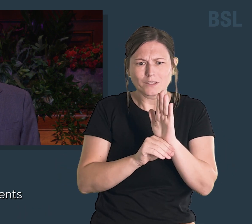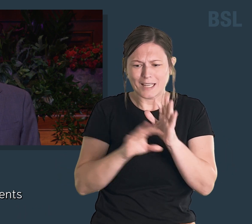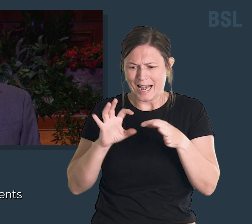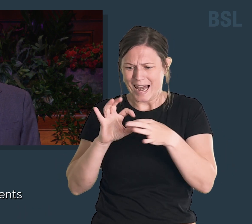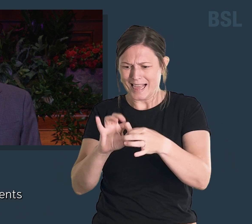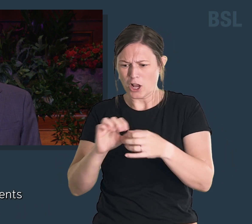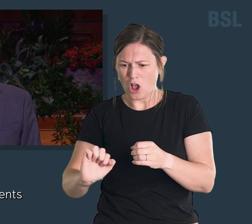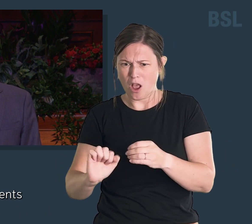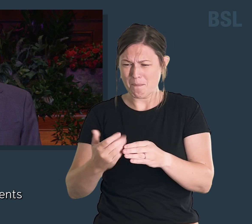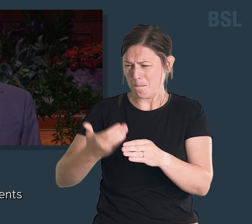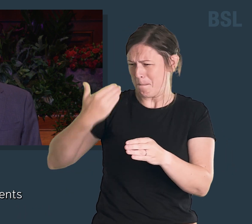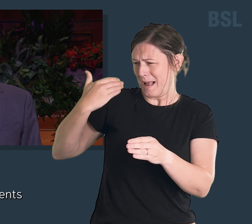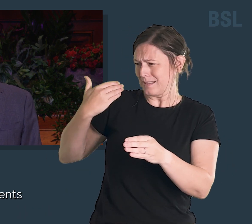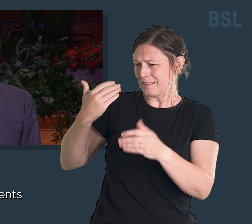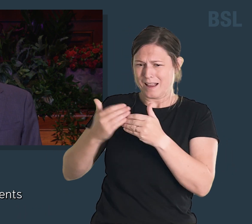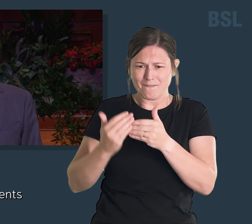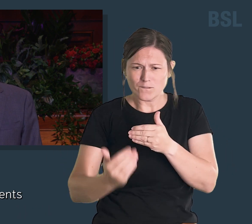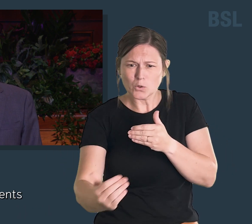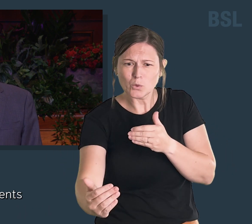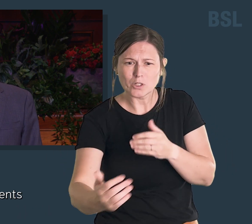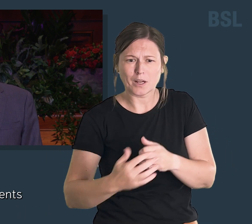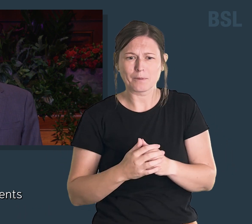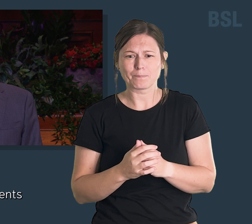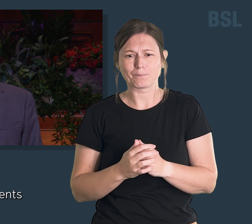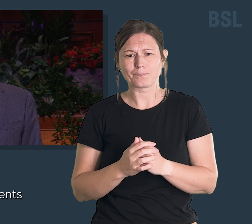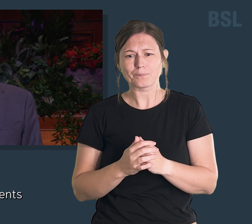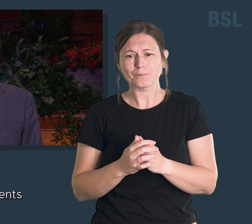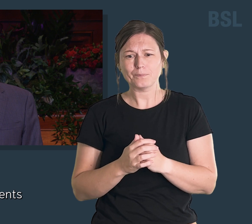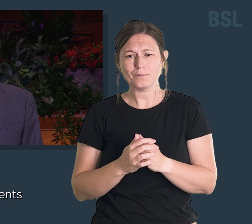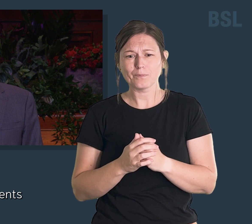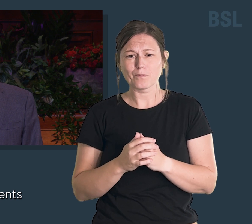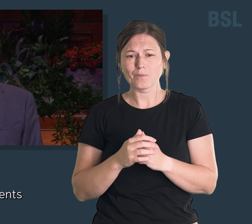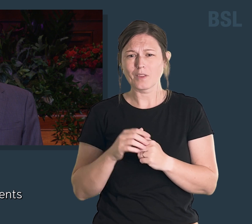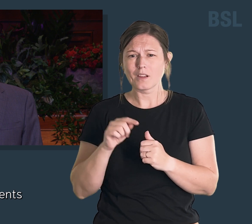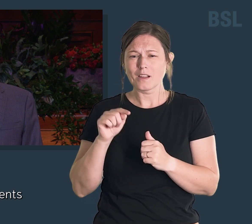linked her to her parents and past generations.